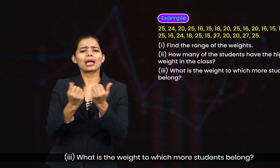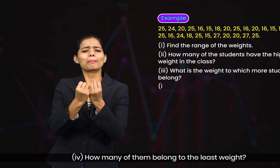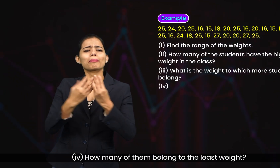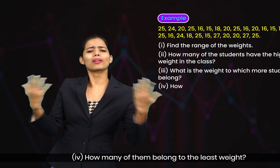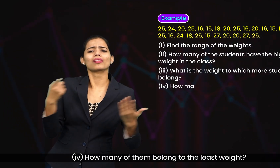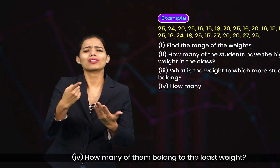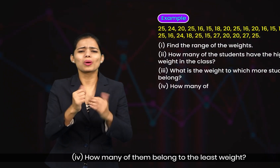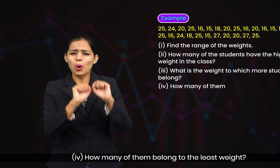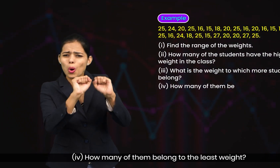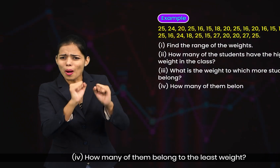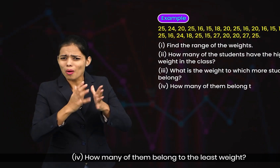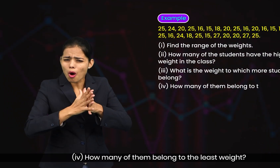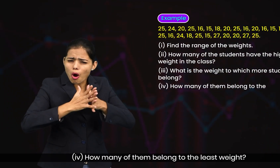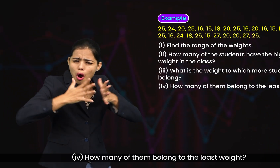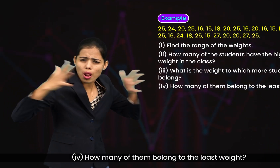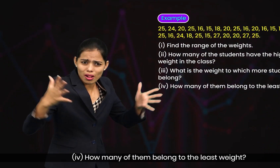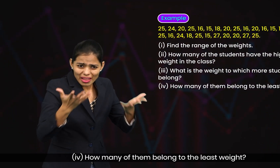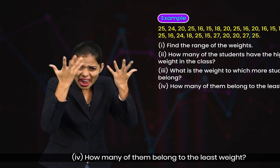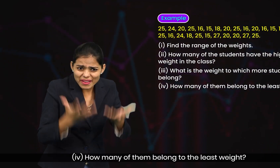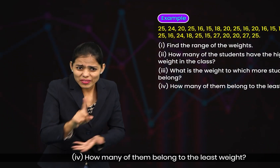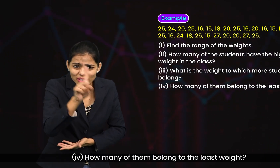How many of them belong to the least weight?